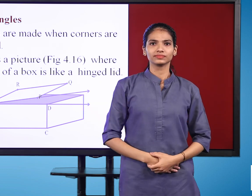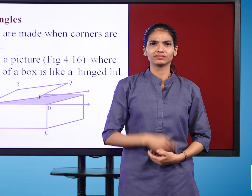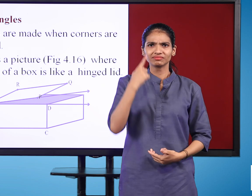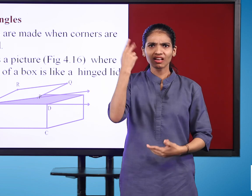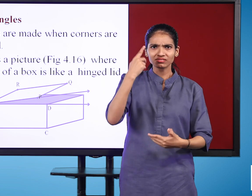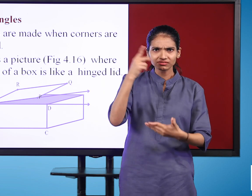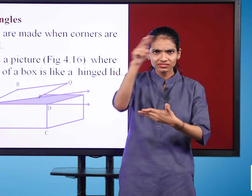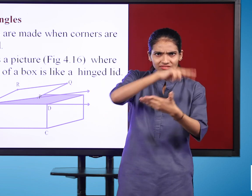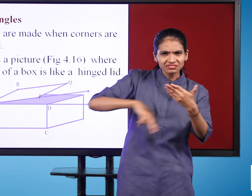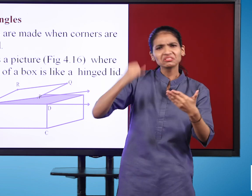Here is a picture.